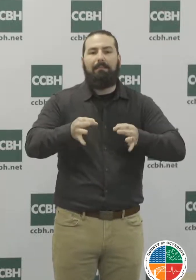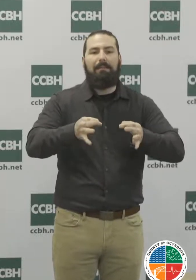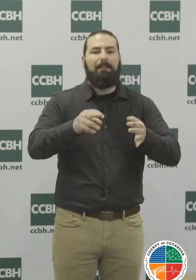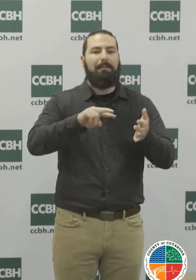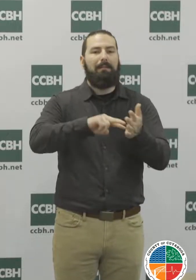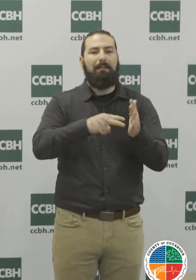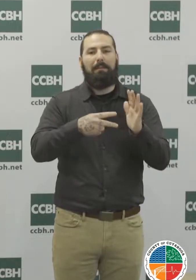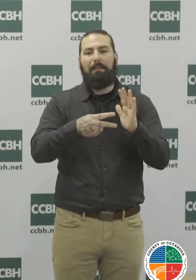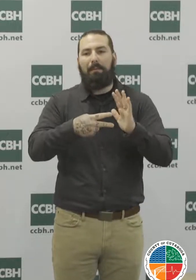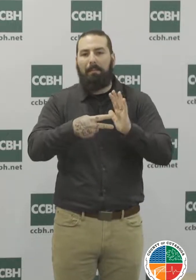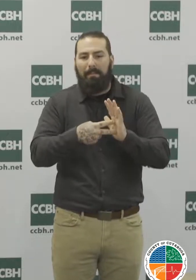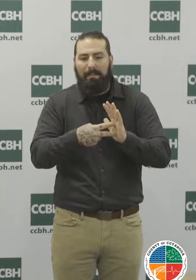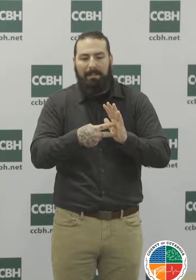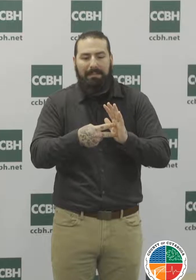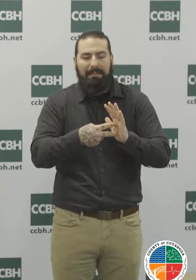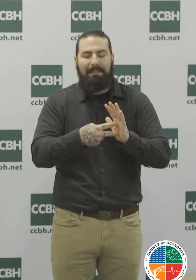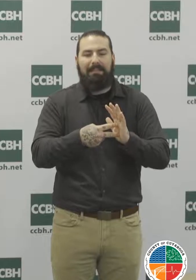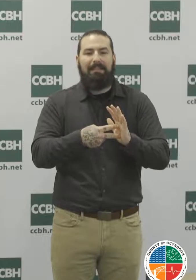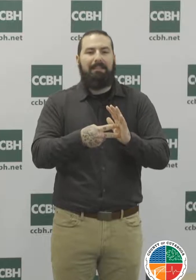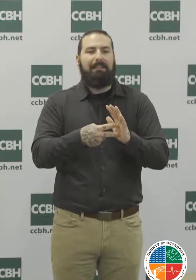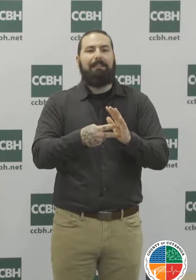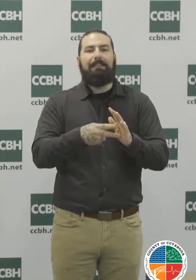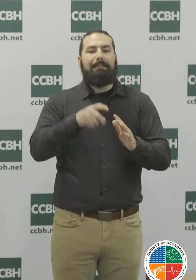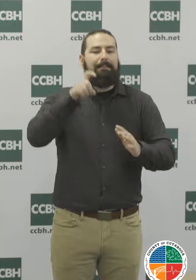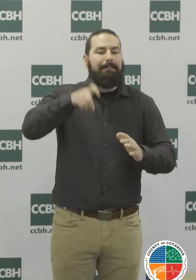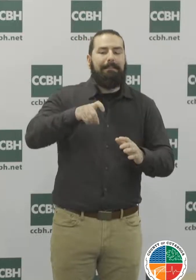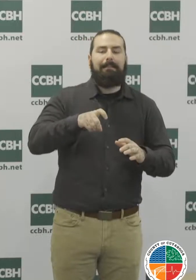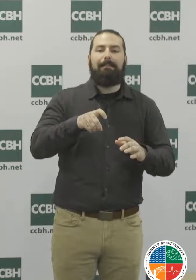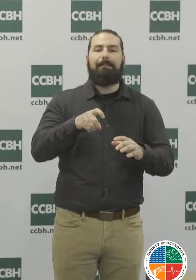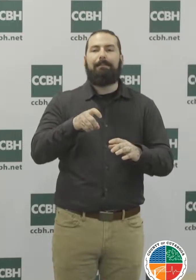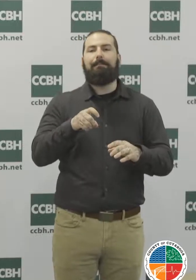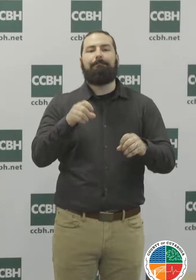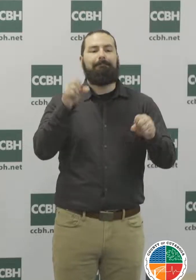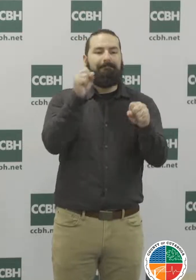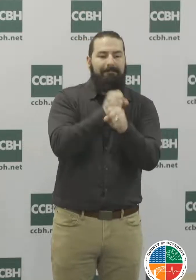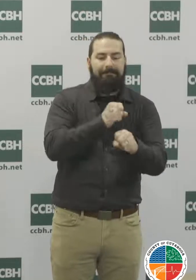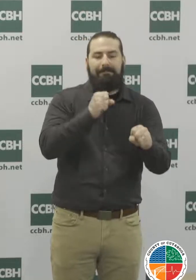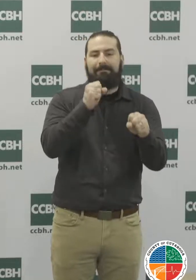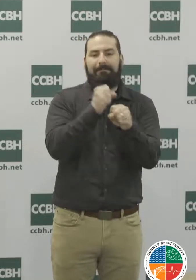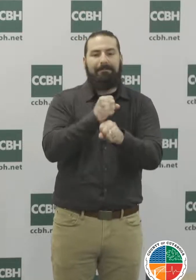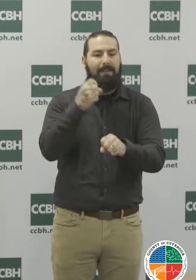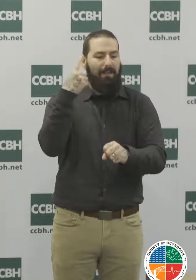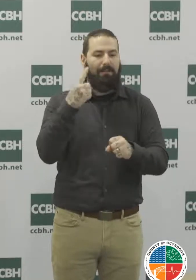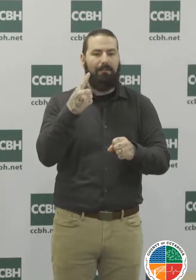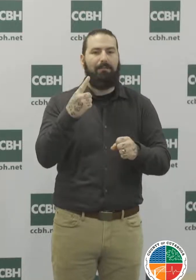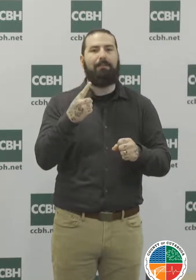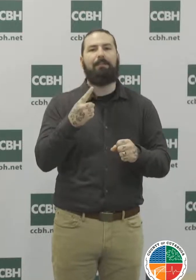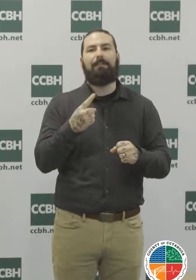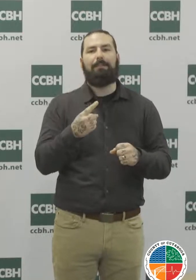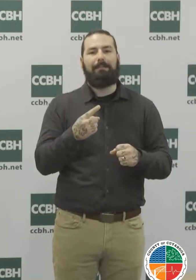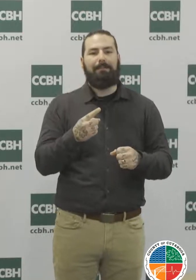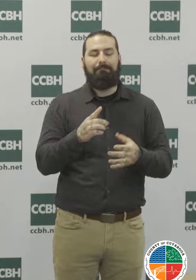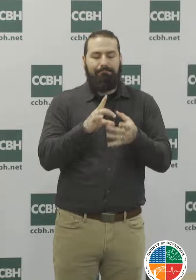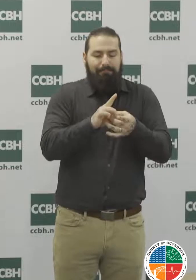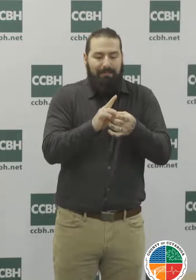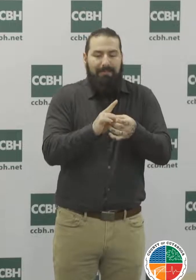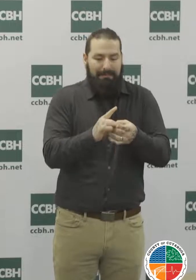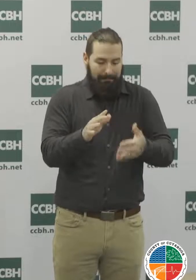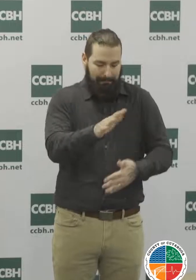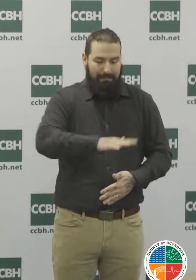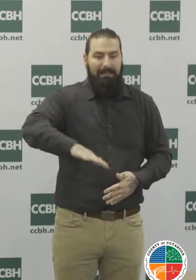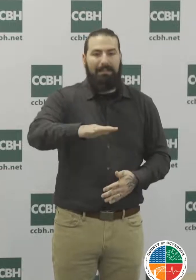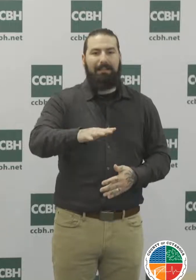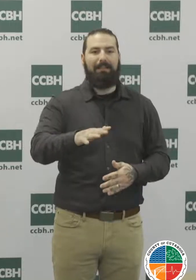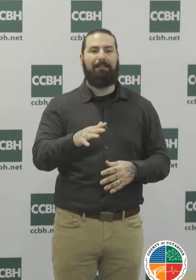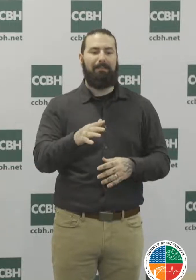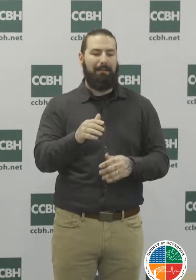to fight for your existence in every space you enter, often with people who have no authority over